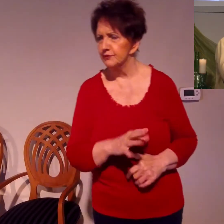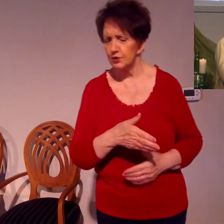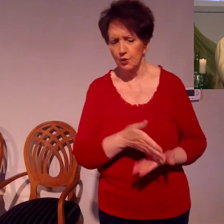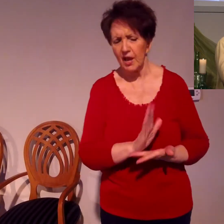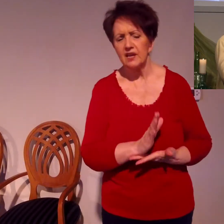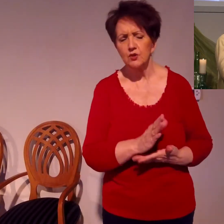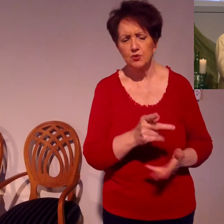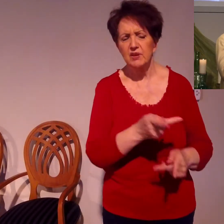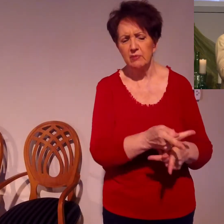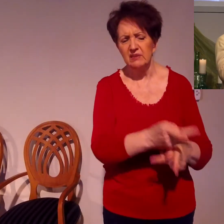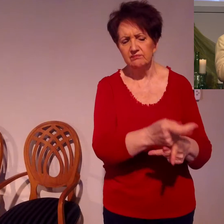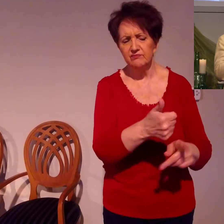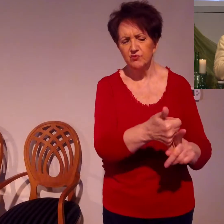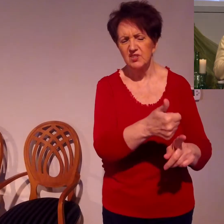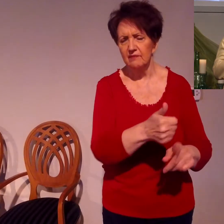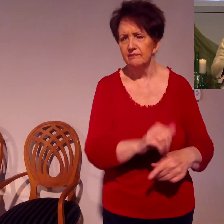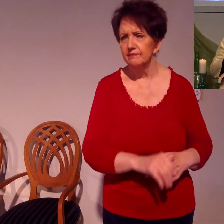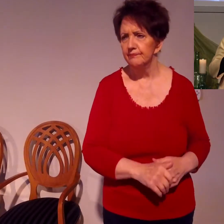keep it.